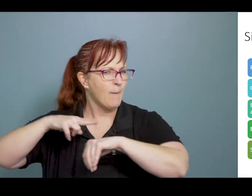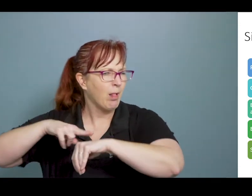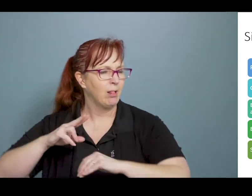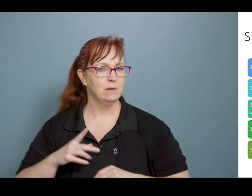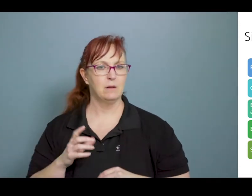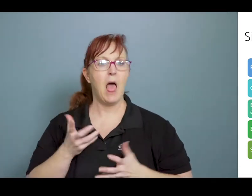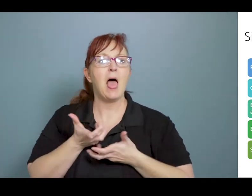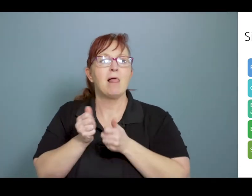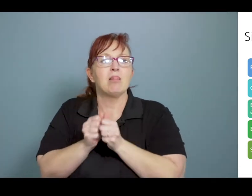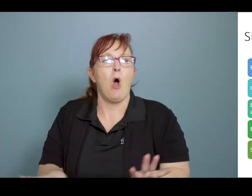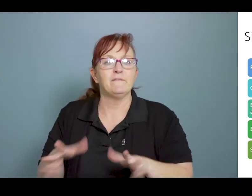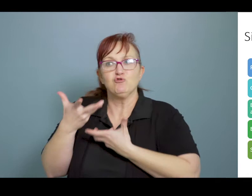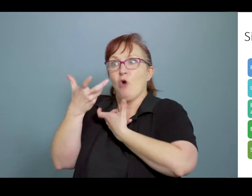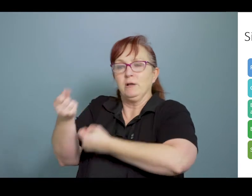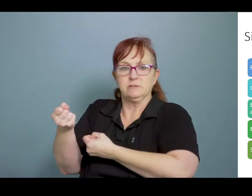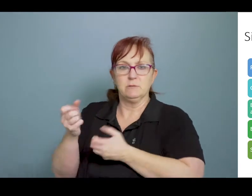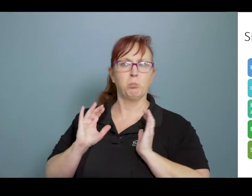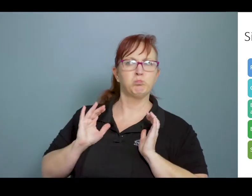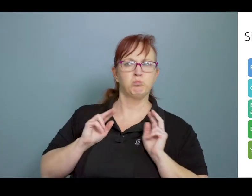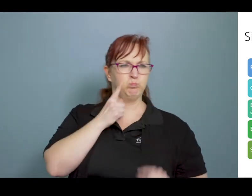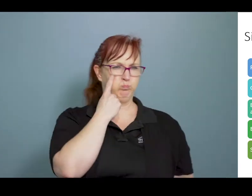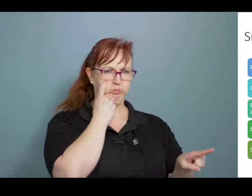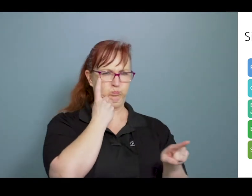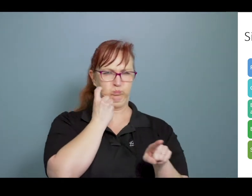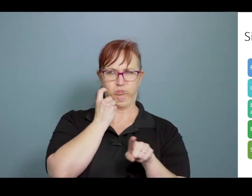in people, abandoned, etc.